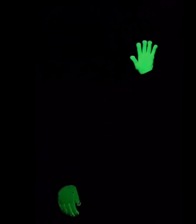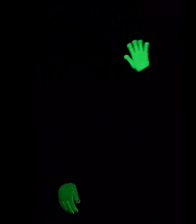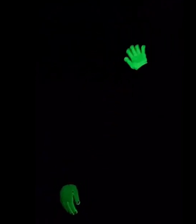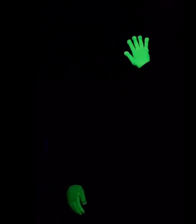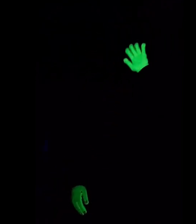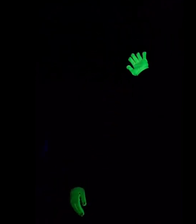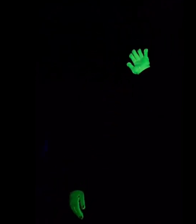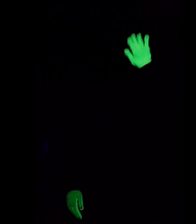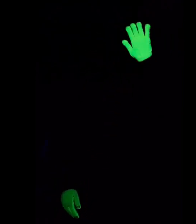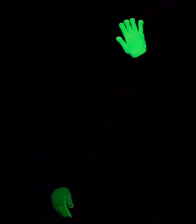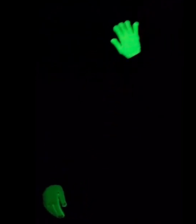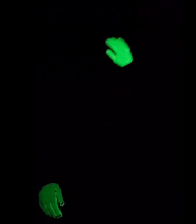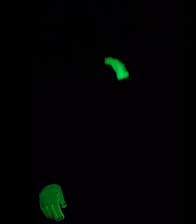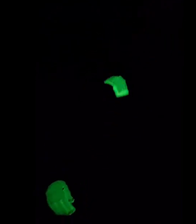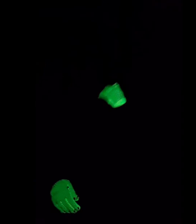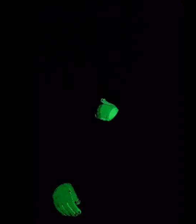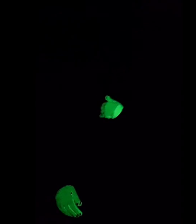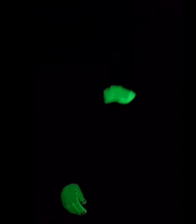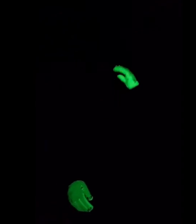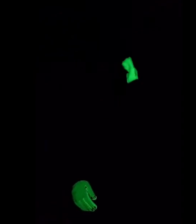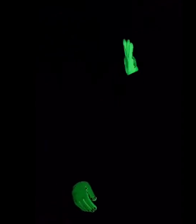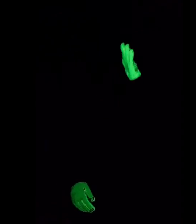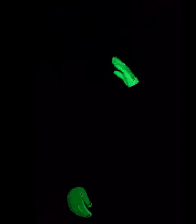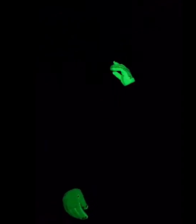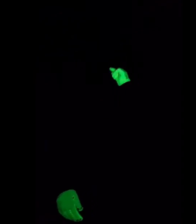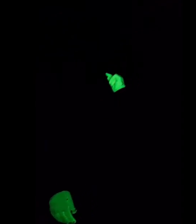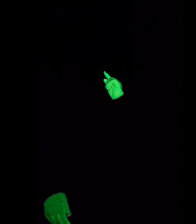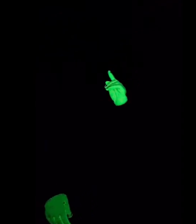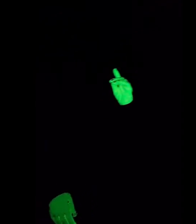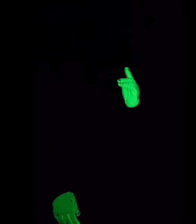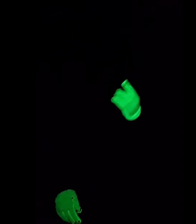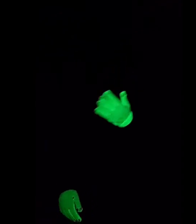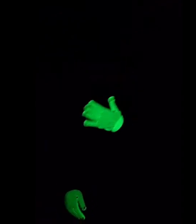I will be with you alone